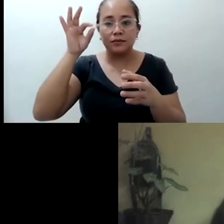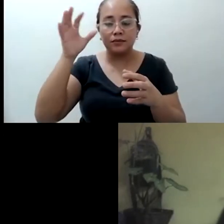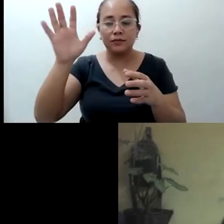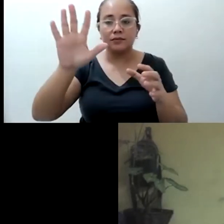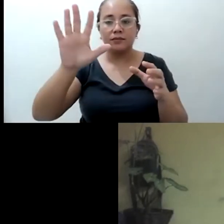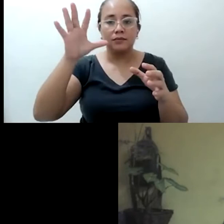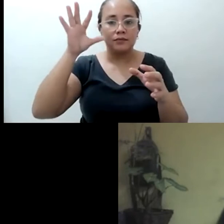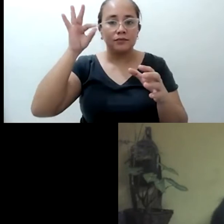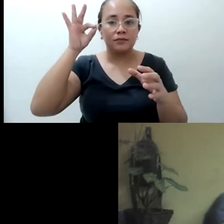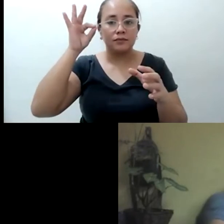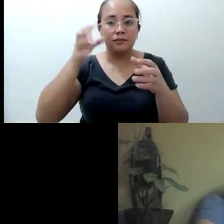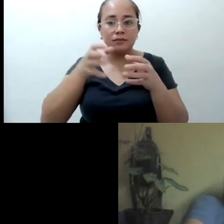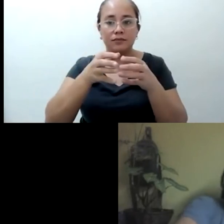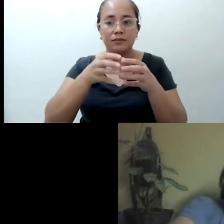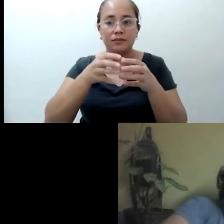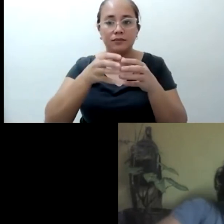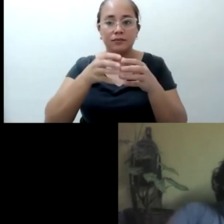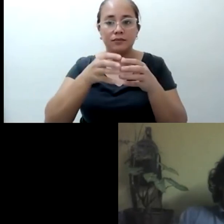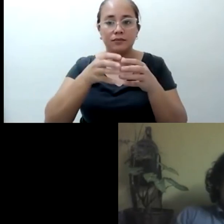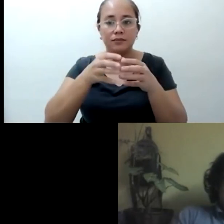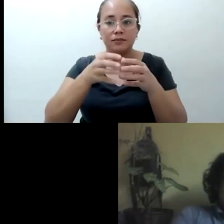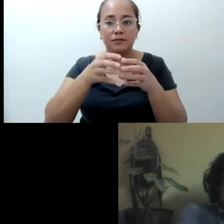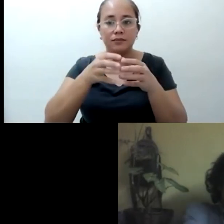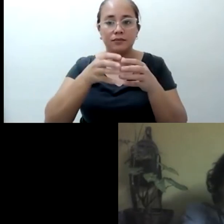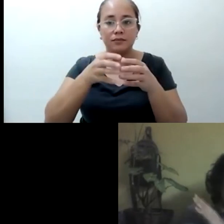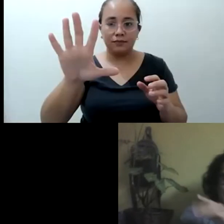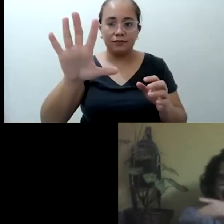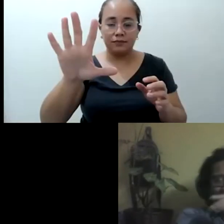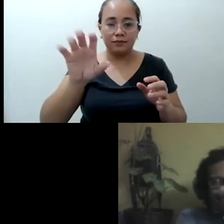the Jasmine? Can you put up the